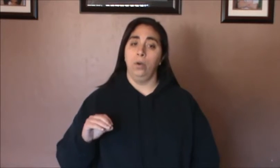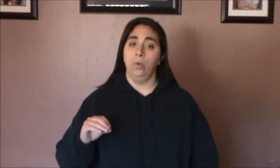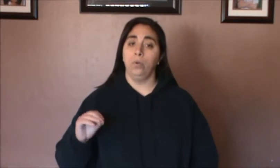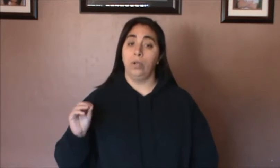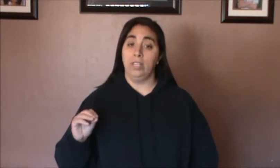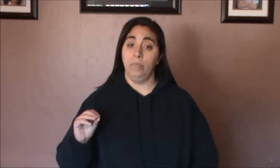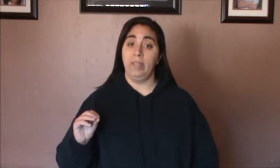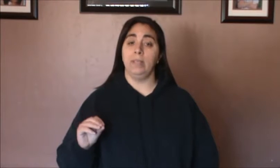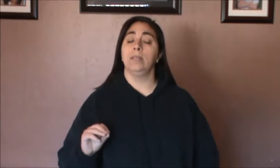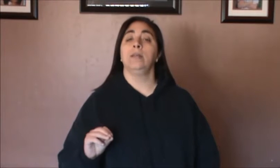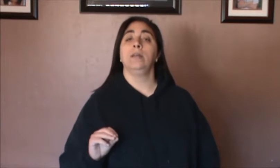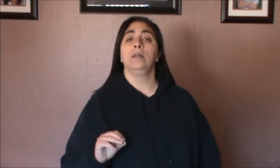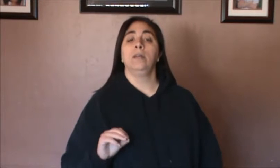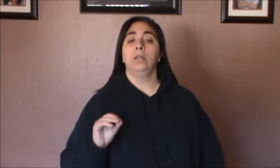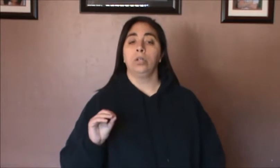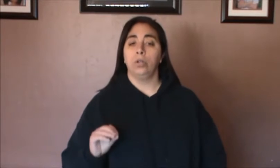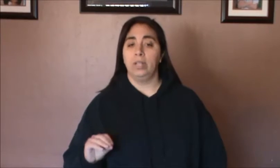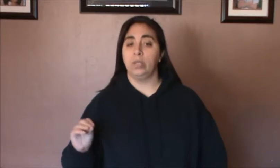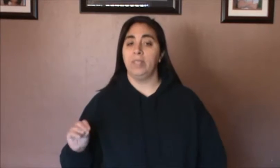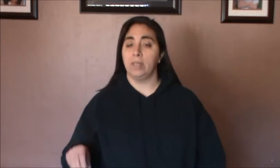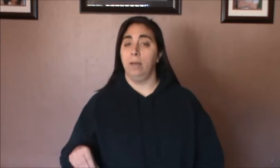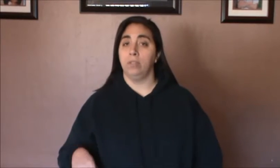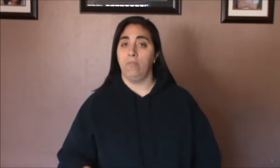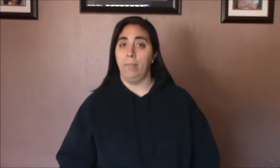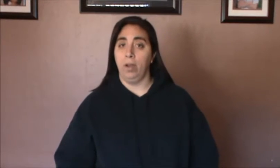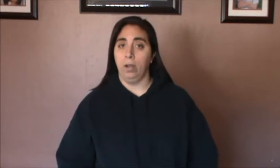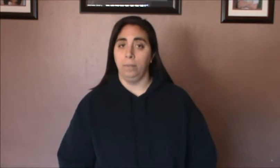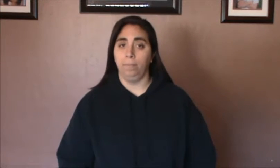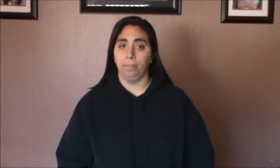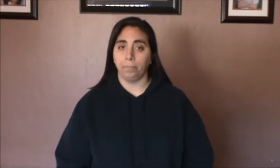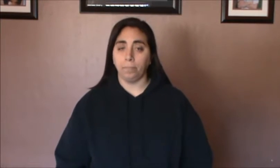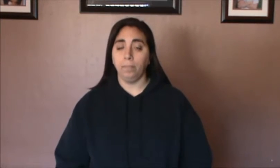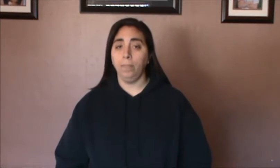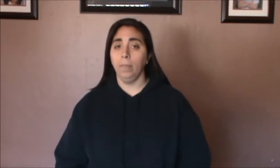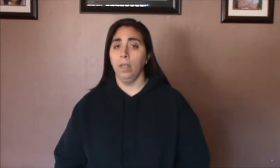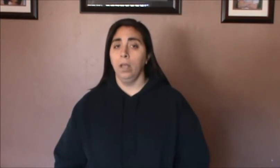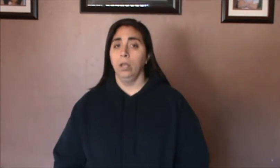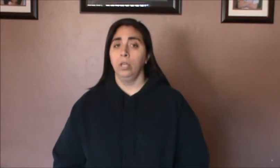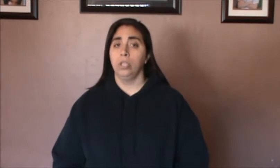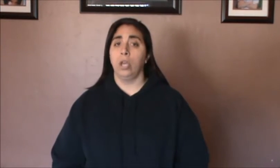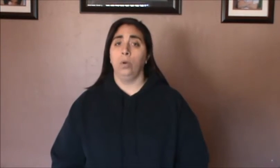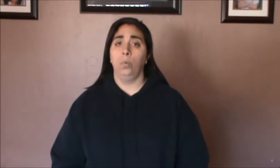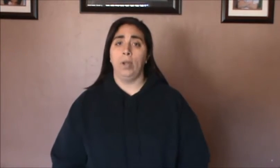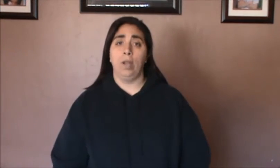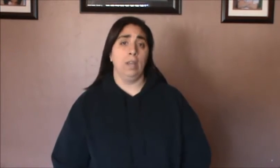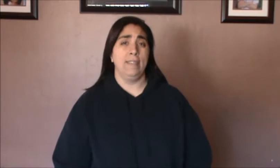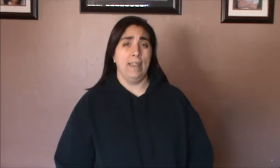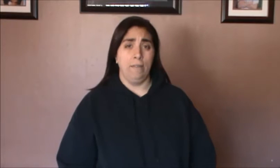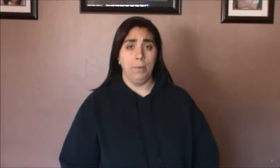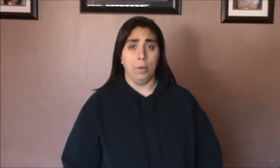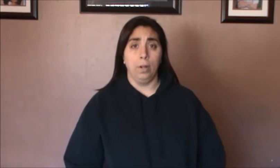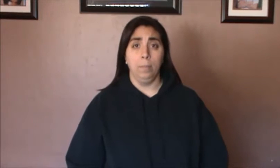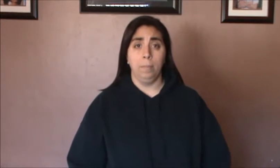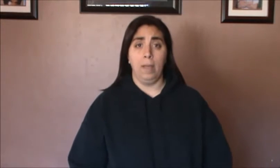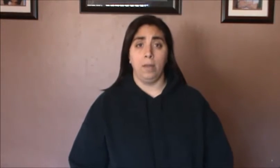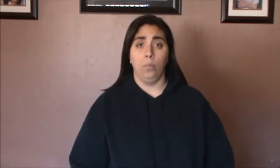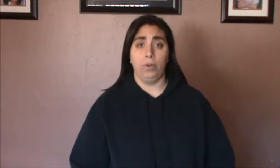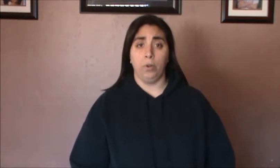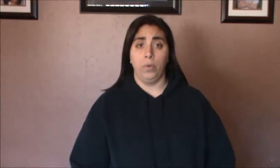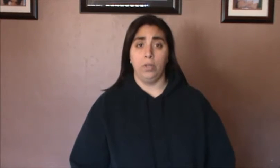oh, Christmas, Christmas comes from the heart. So we're not going to sign every word, but we're going